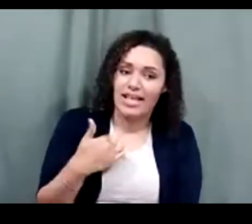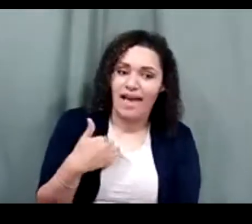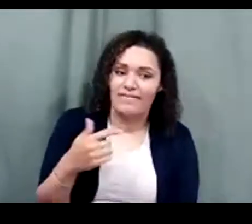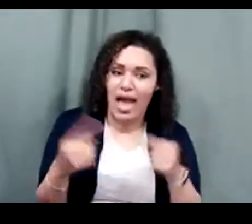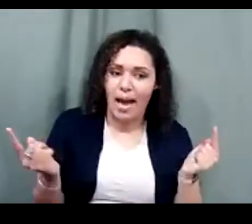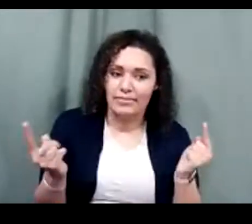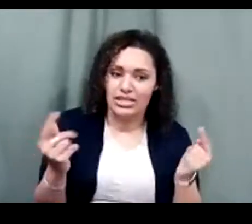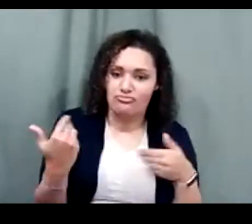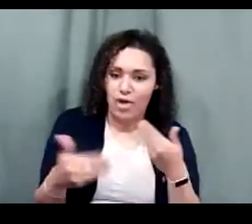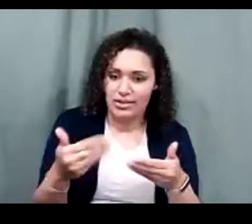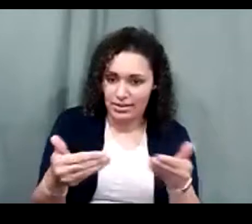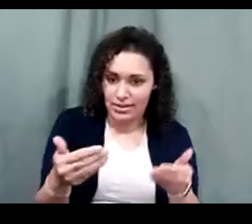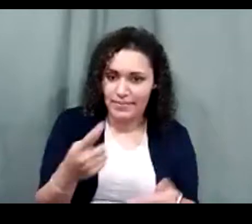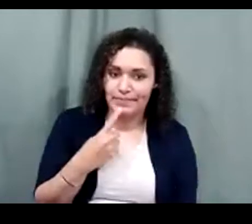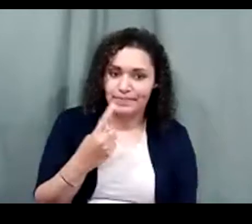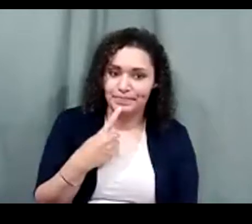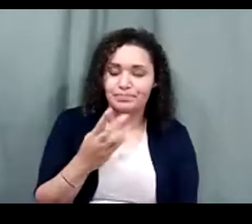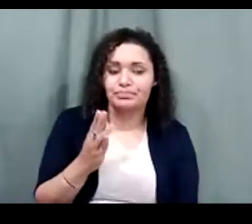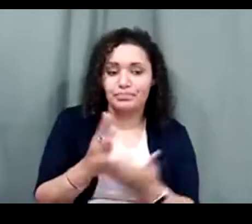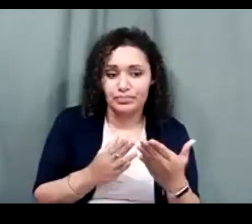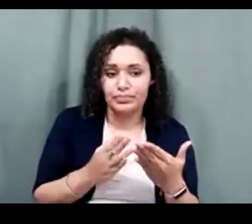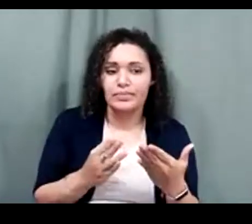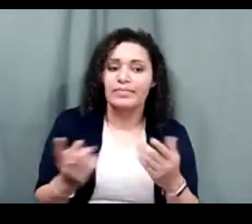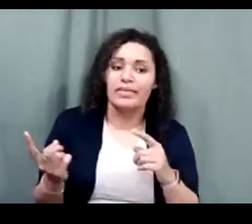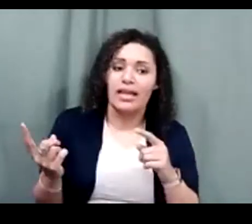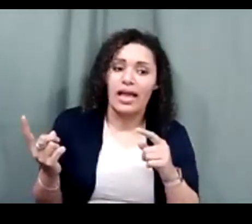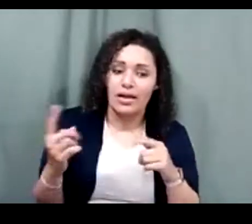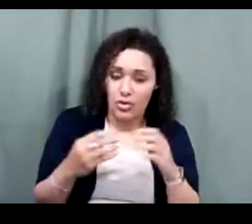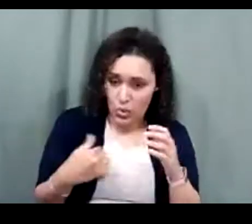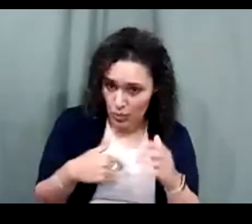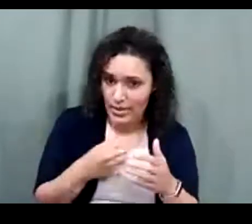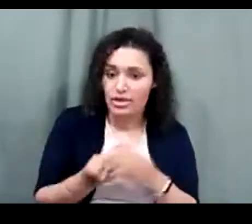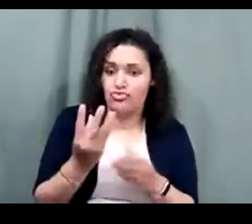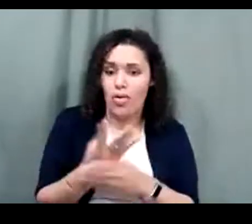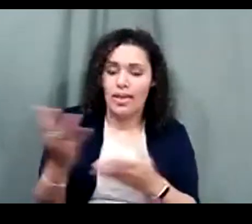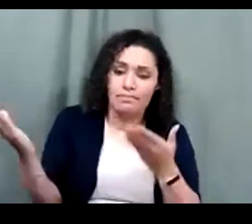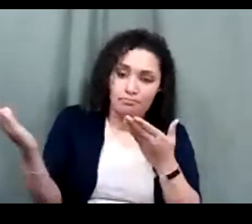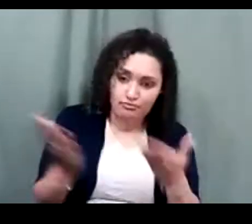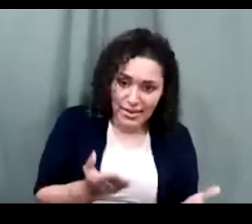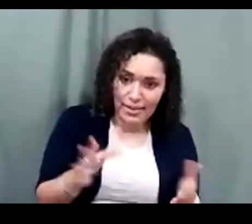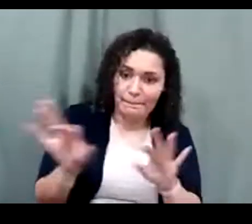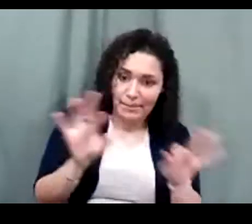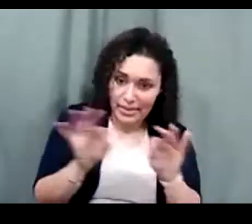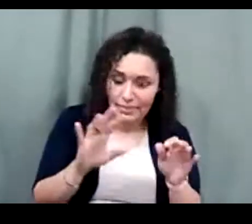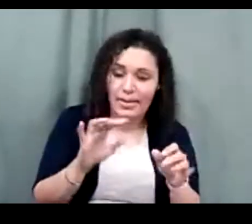process, I would say, or partly. So they come in, we also grow them, we pick them, we bring them in, keep them cold